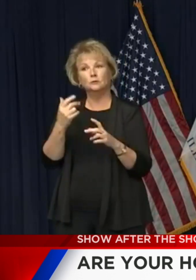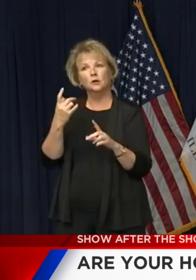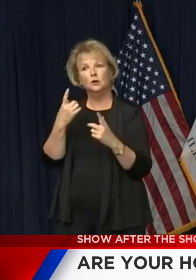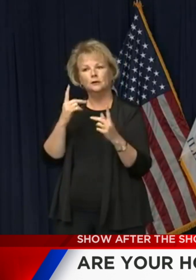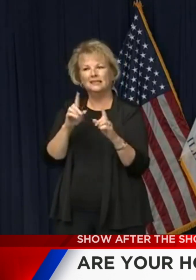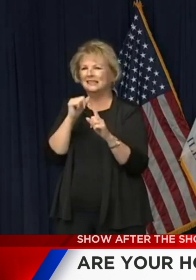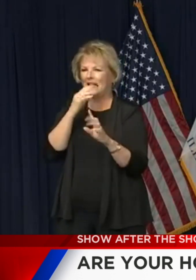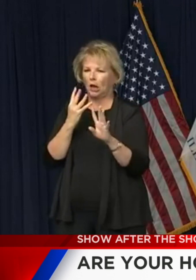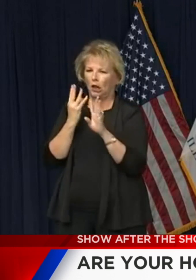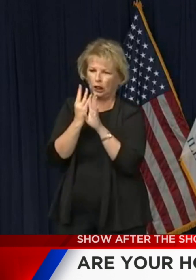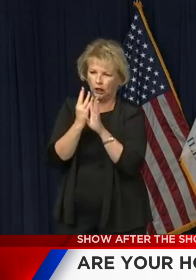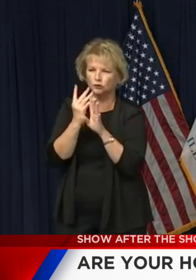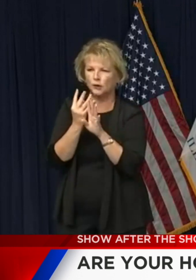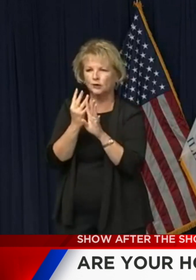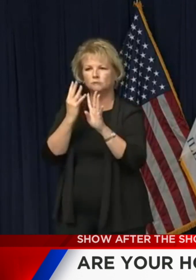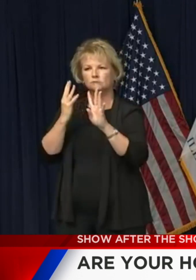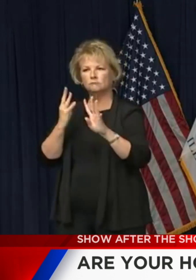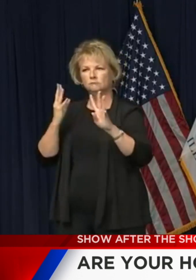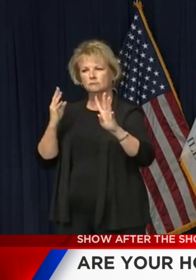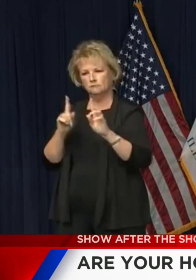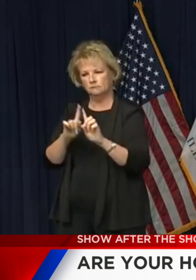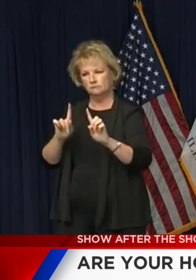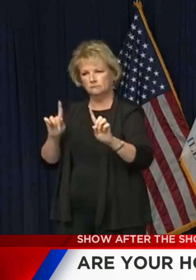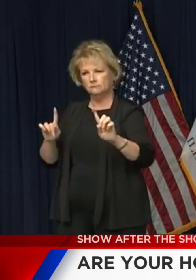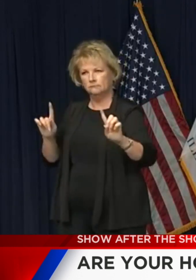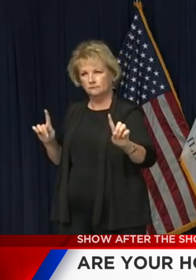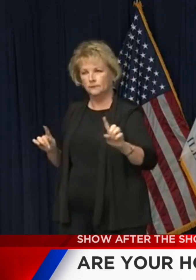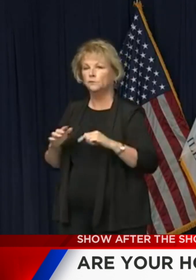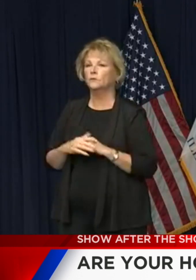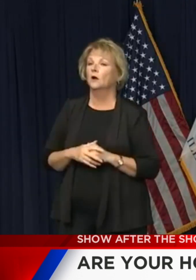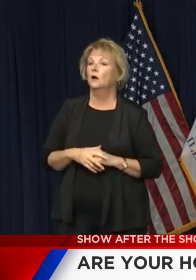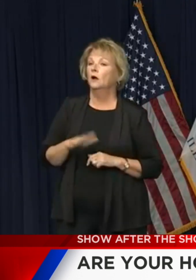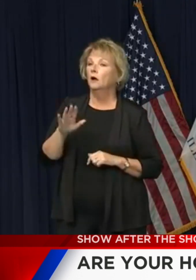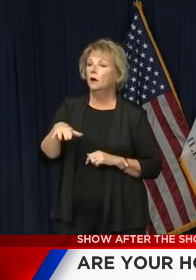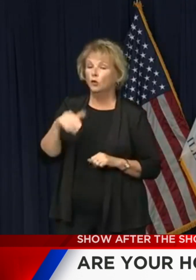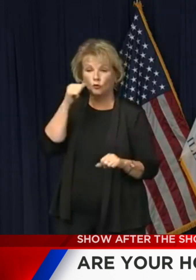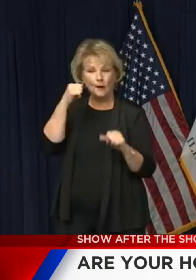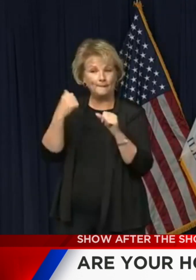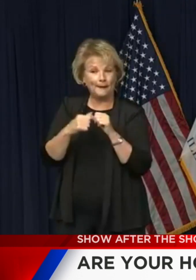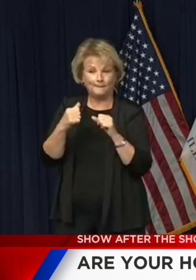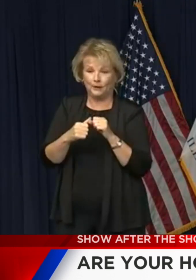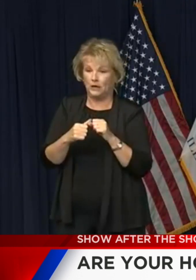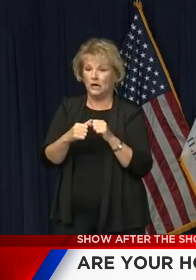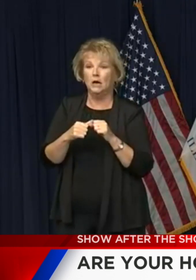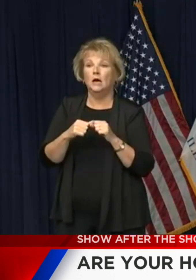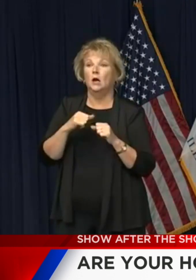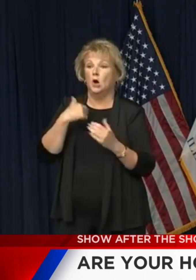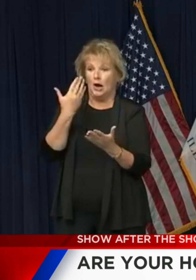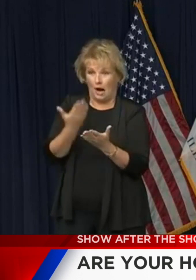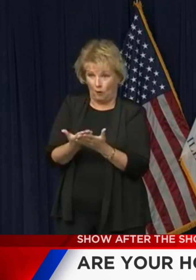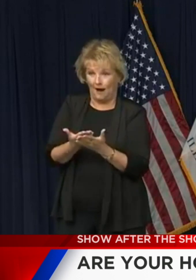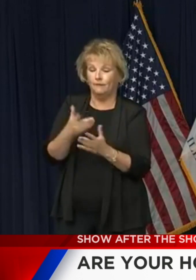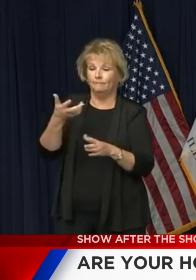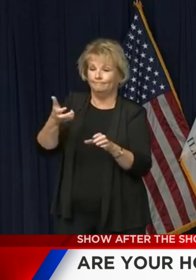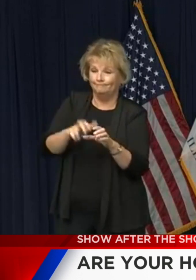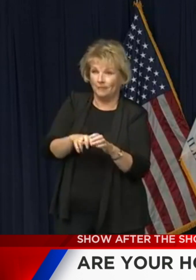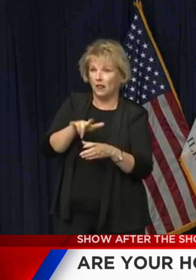of distance. Remember that there may not be the potential to have the 6 feet of distance on the